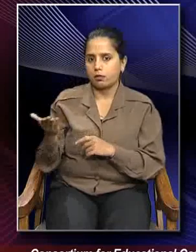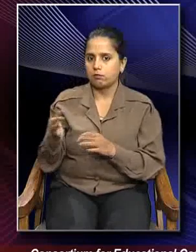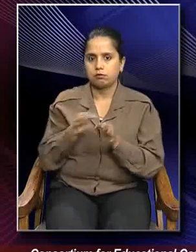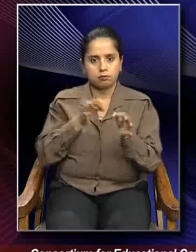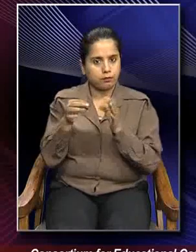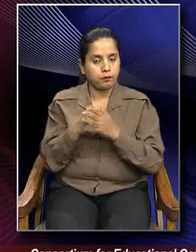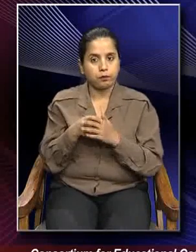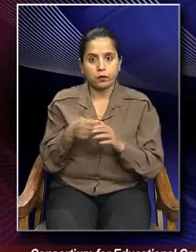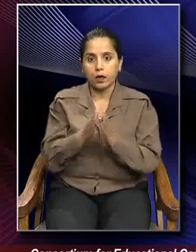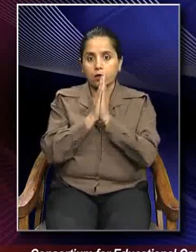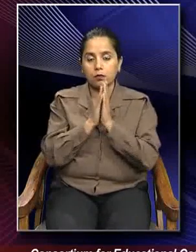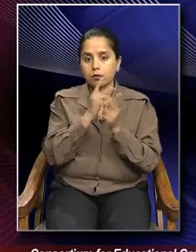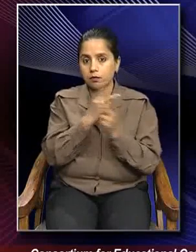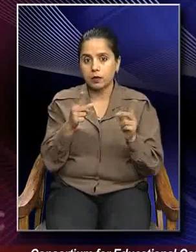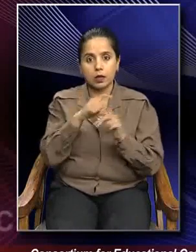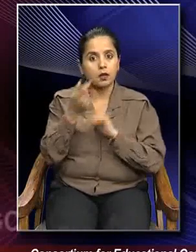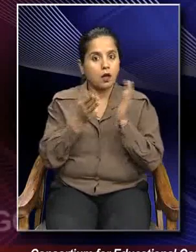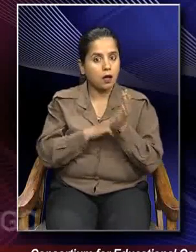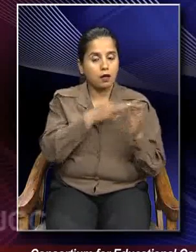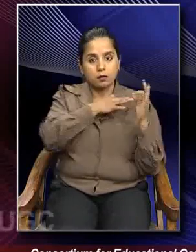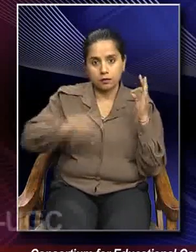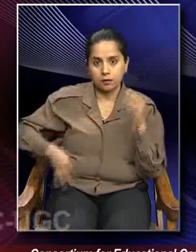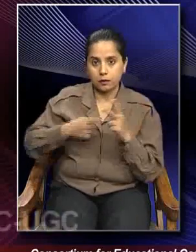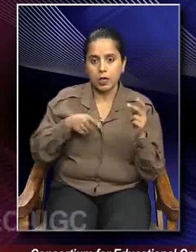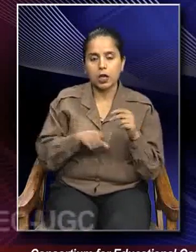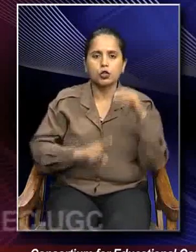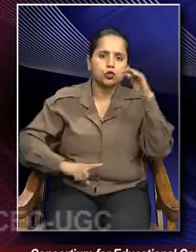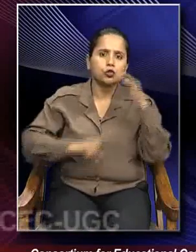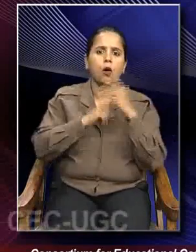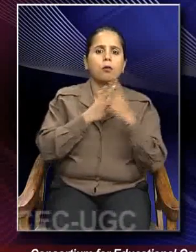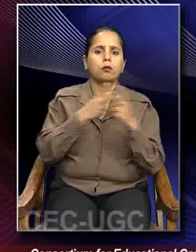So Dharma is considered as supra-sensible,